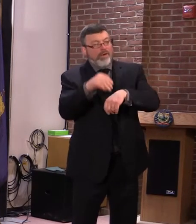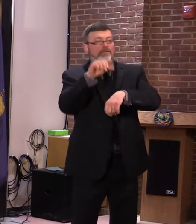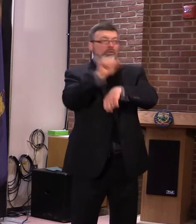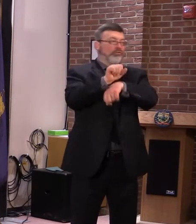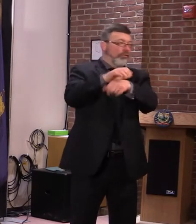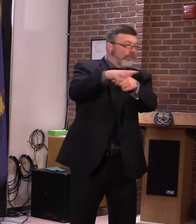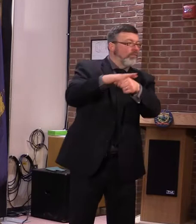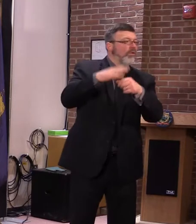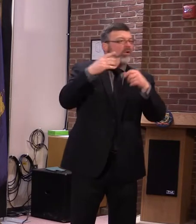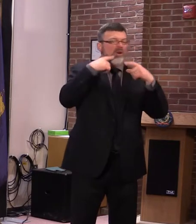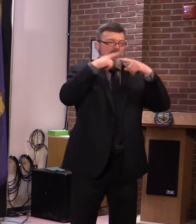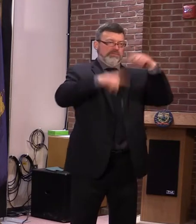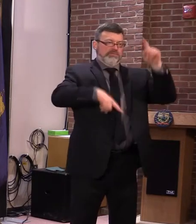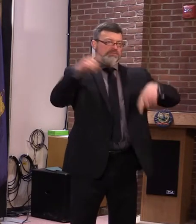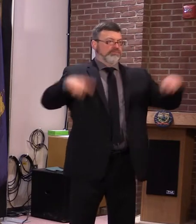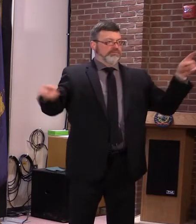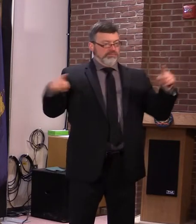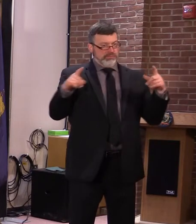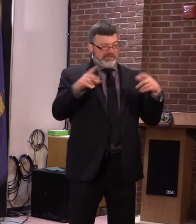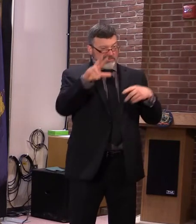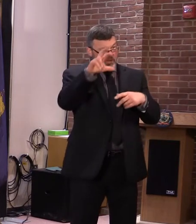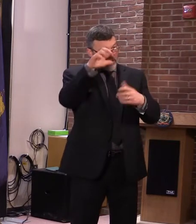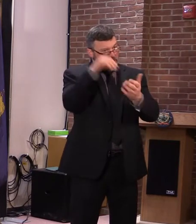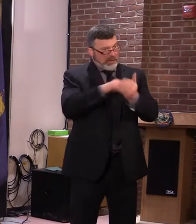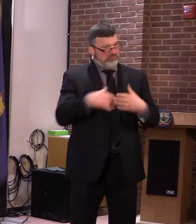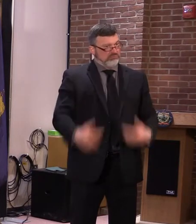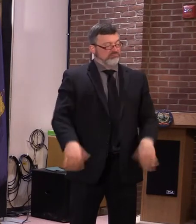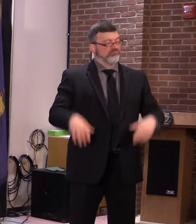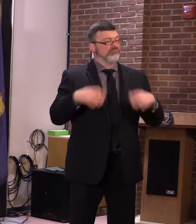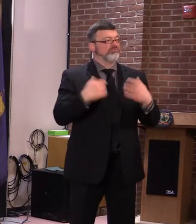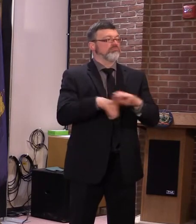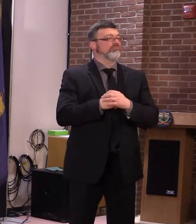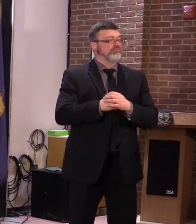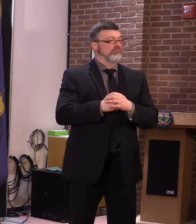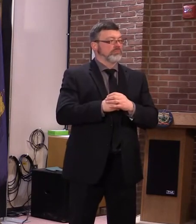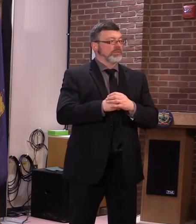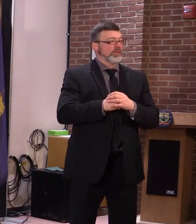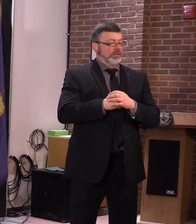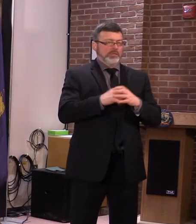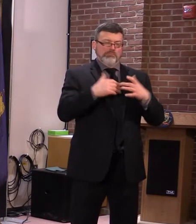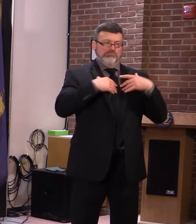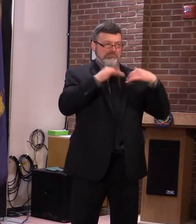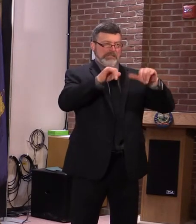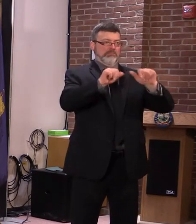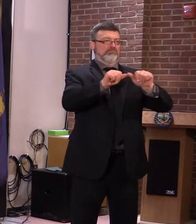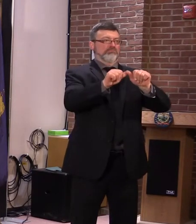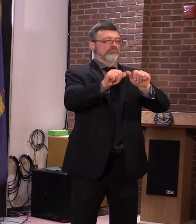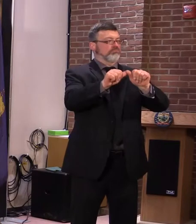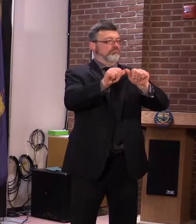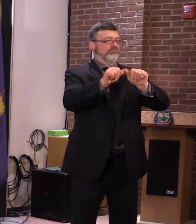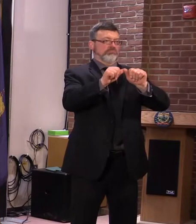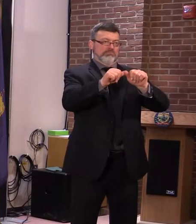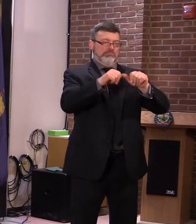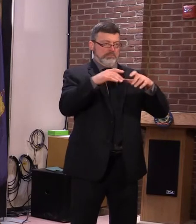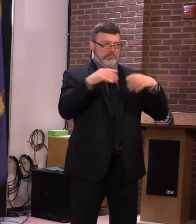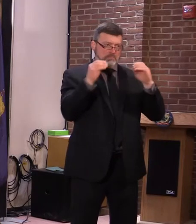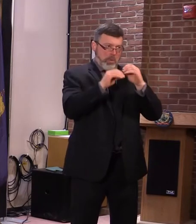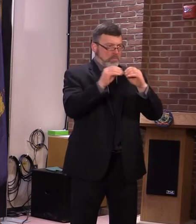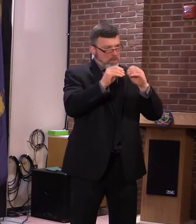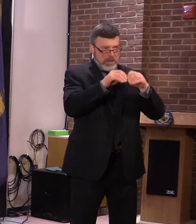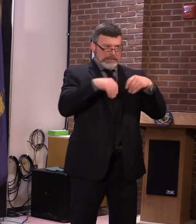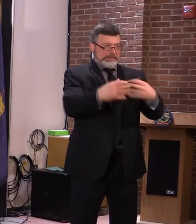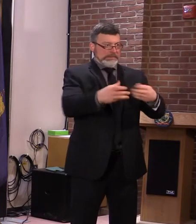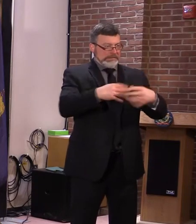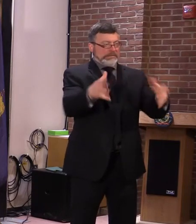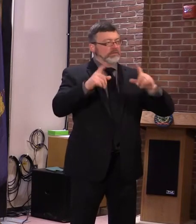state. As we look forward, we will continue to maintain our PCR-based testing system and expand the